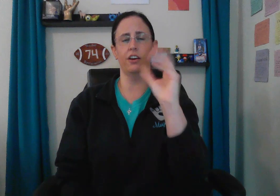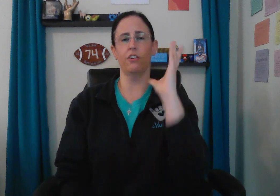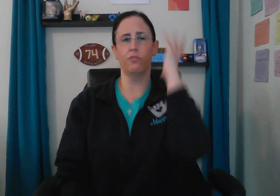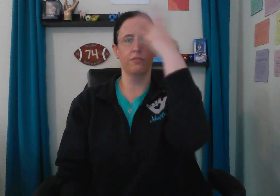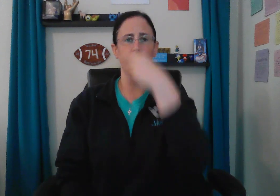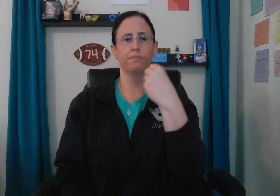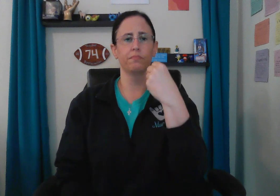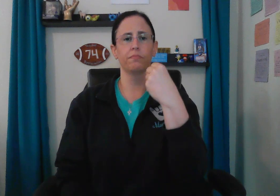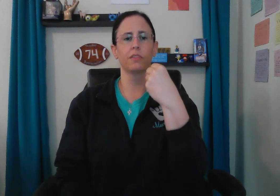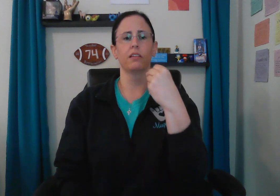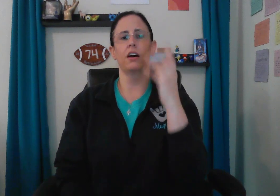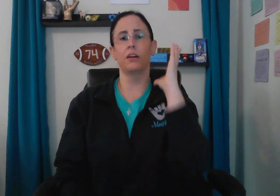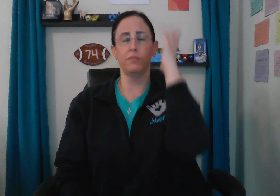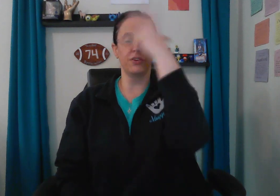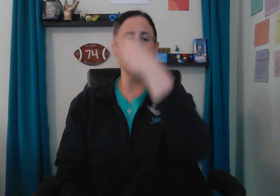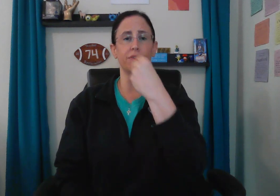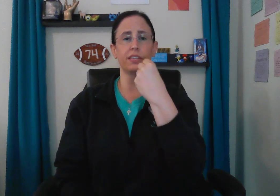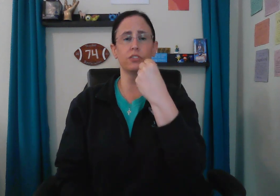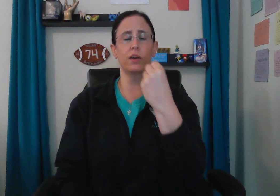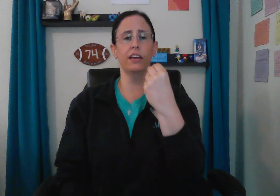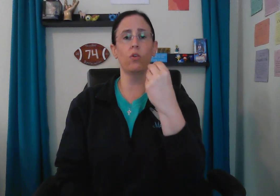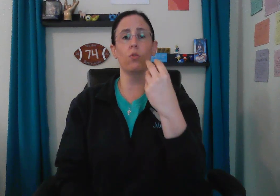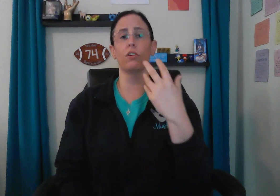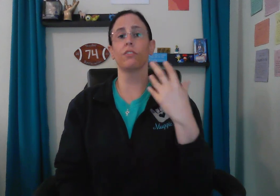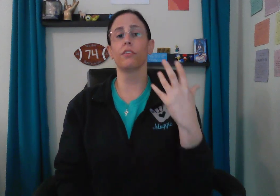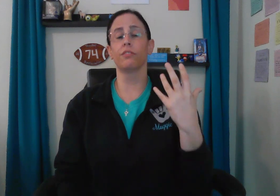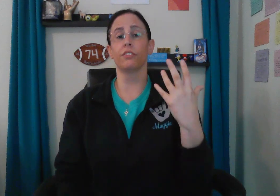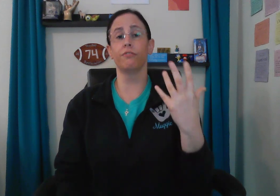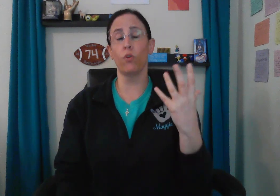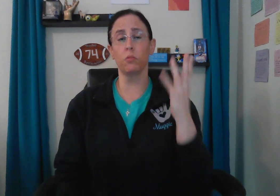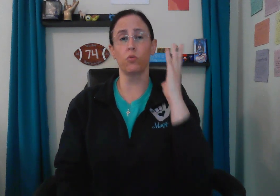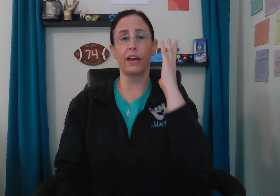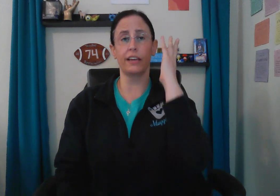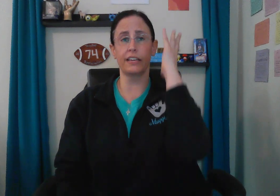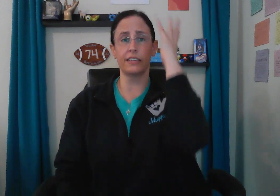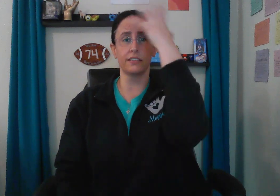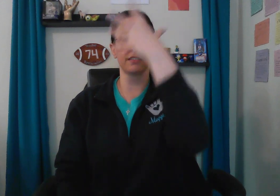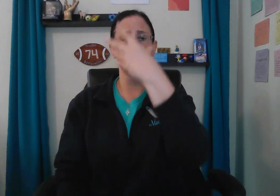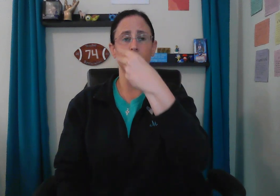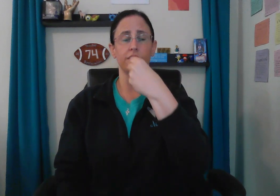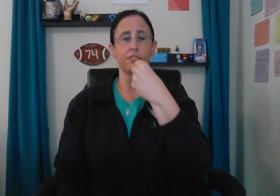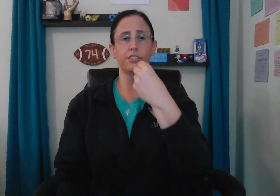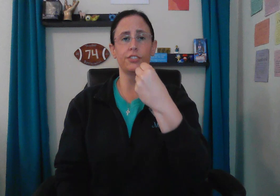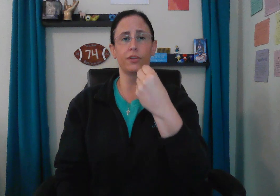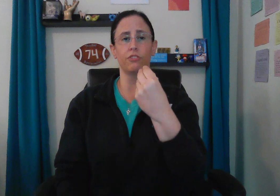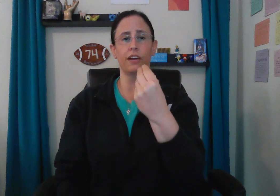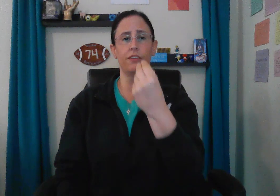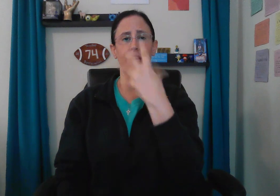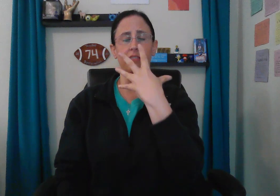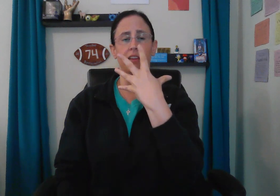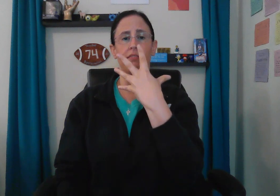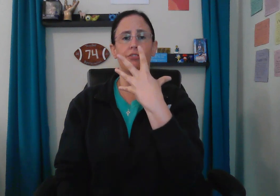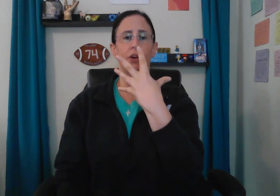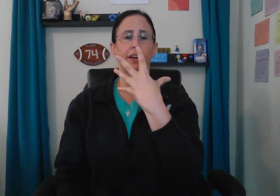O. You could do it this way, or the formal way is doing around and then throwing